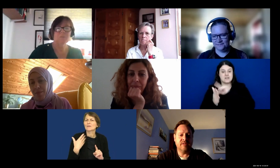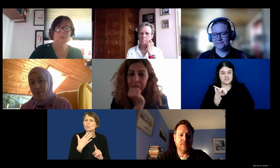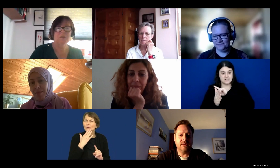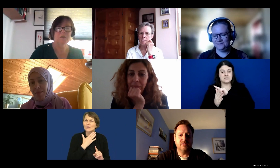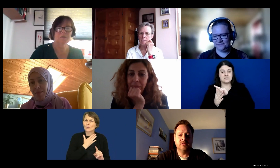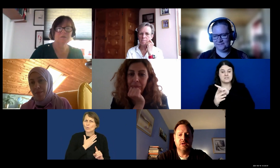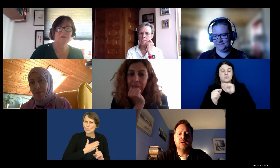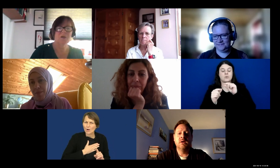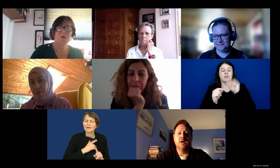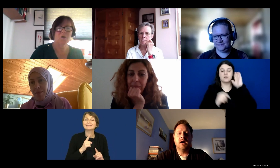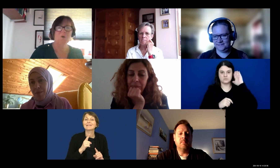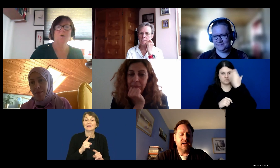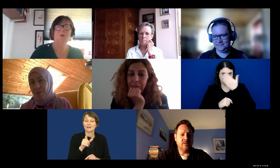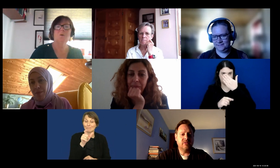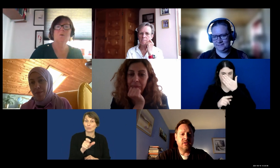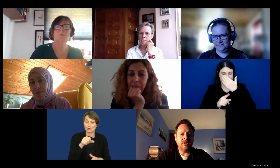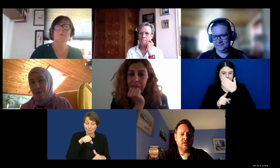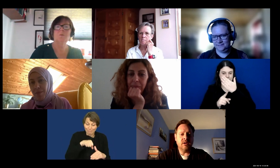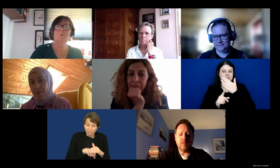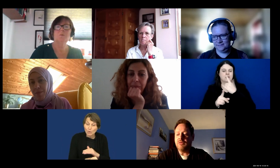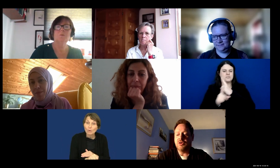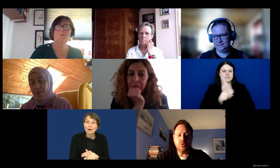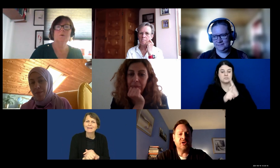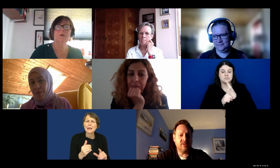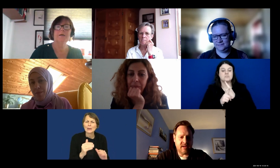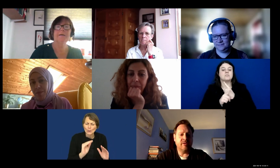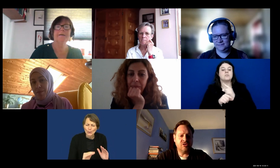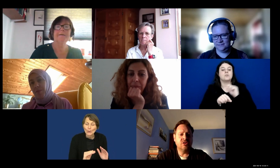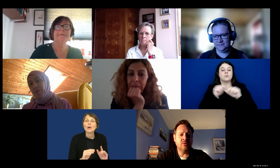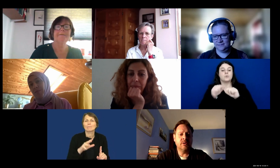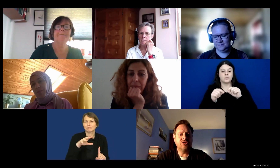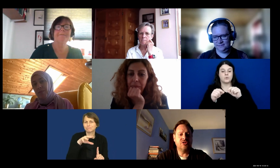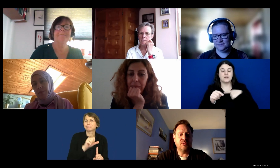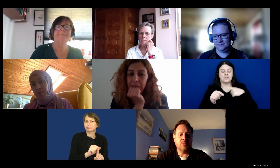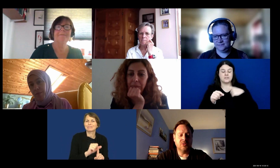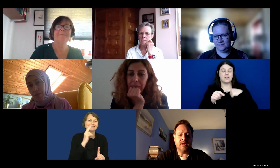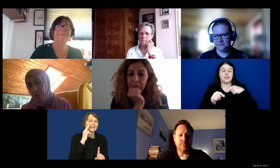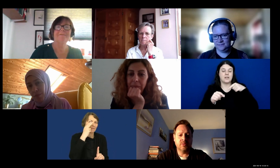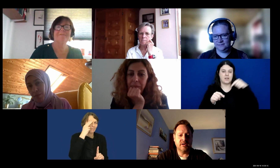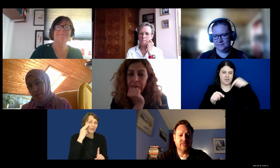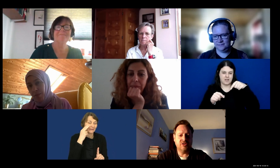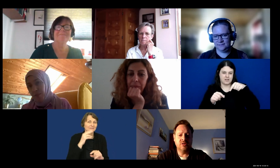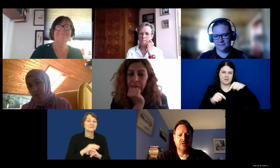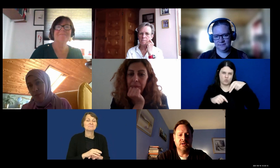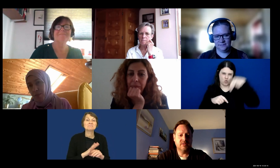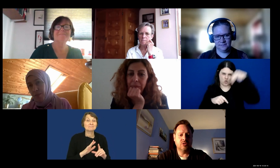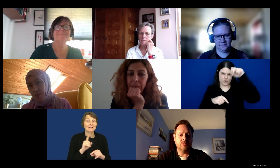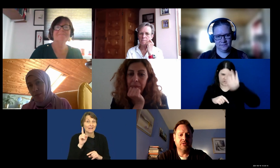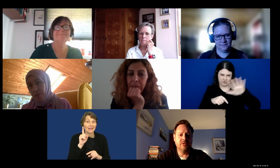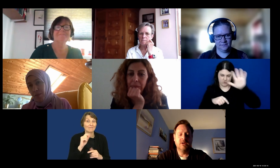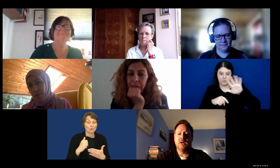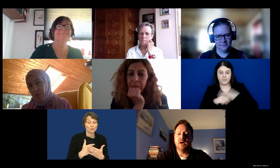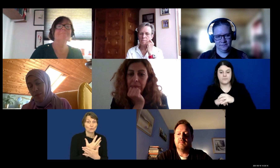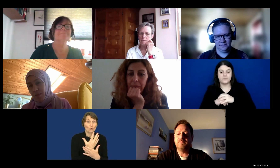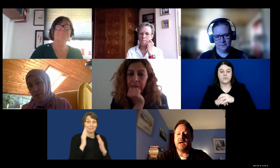deaf blindness, and around the Nordic definition, which the World Health Organization has